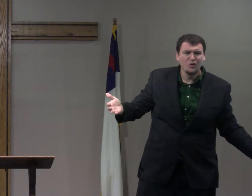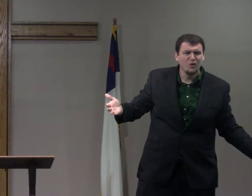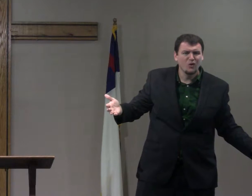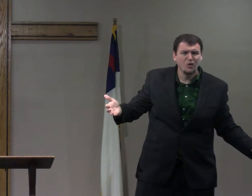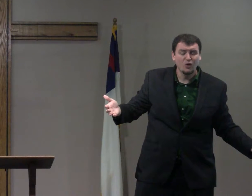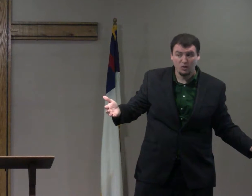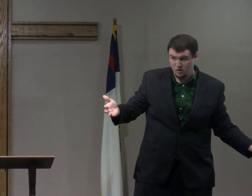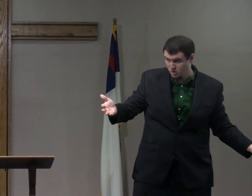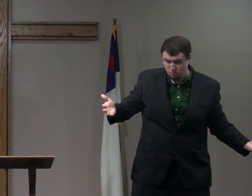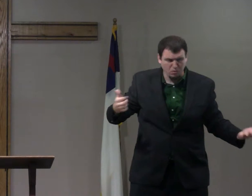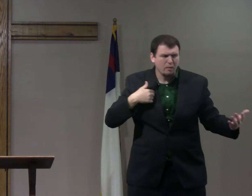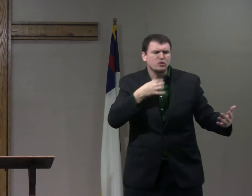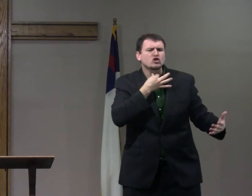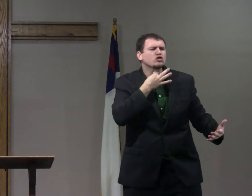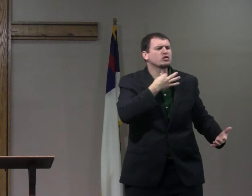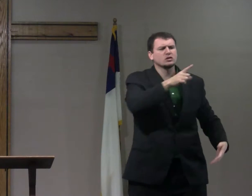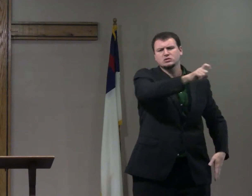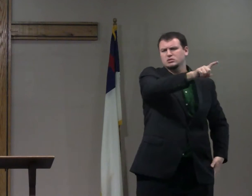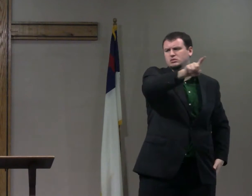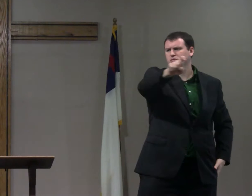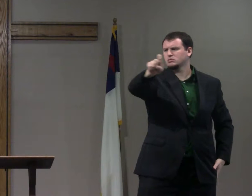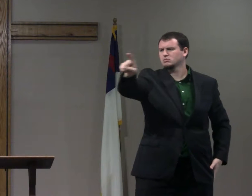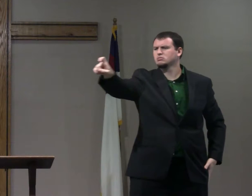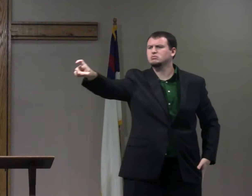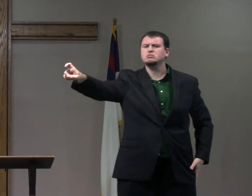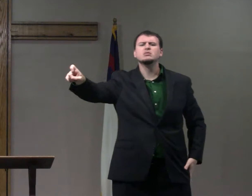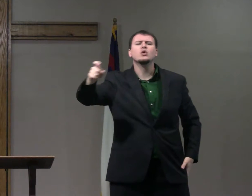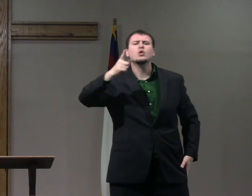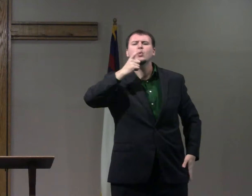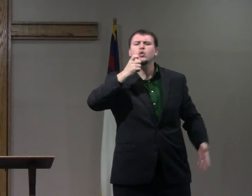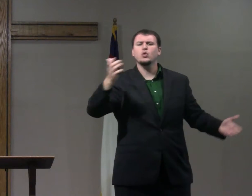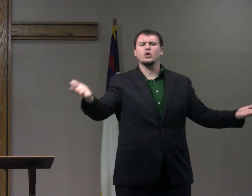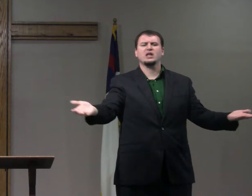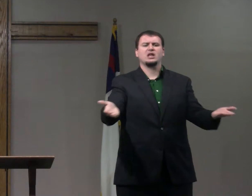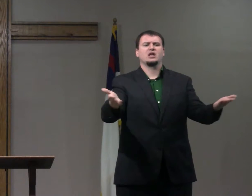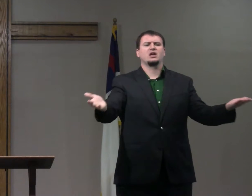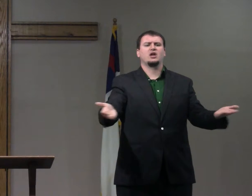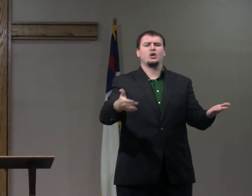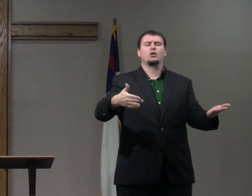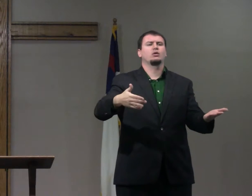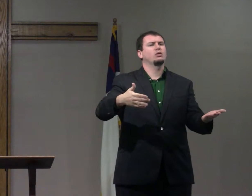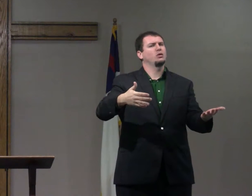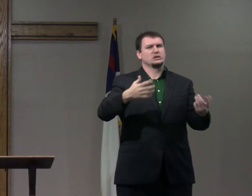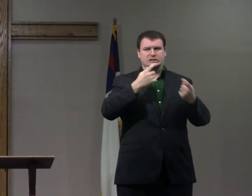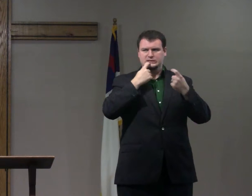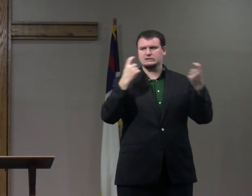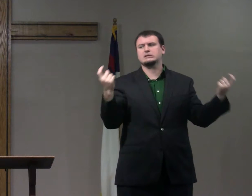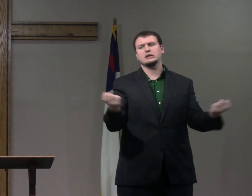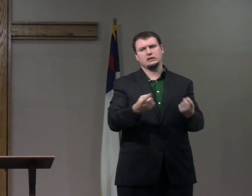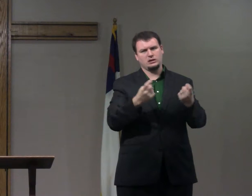sin. We owe for that. We have a debt. Let me ask you.